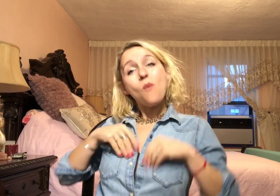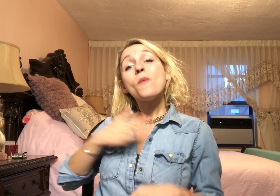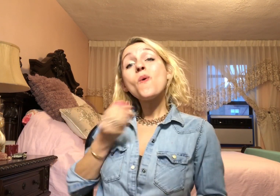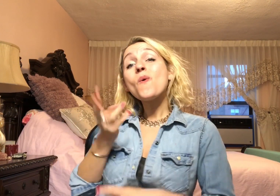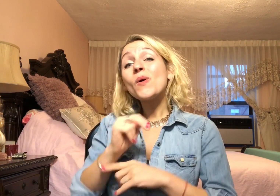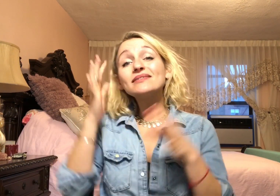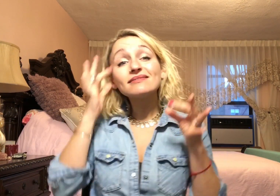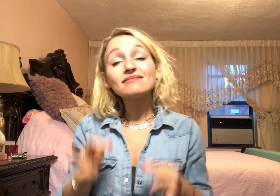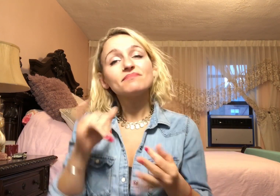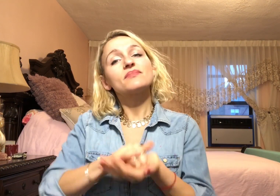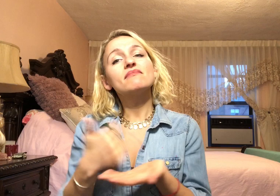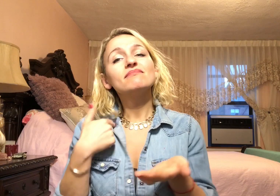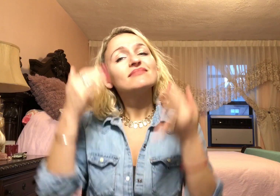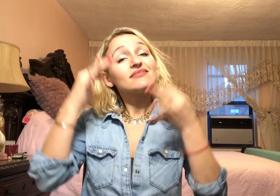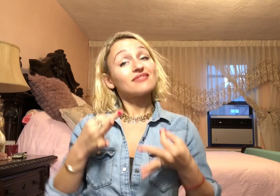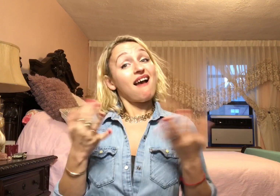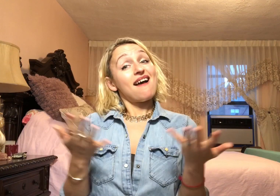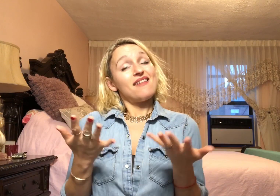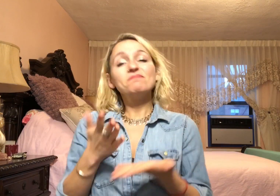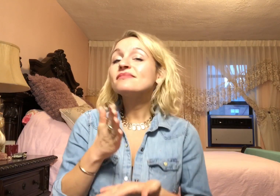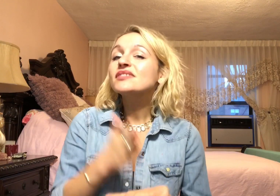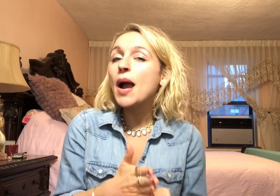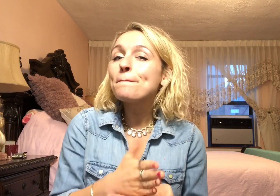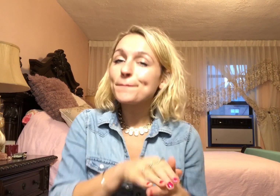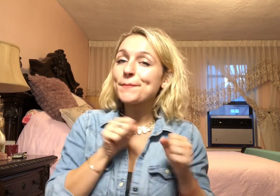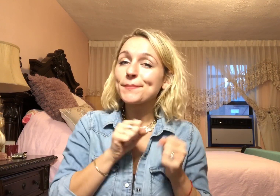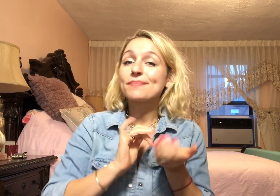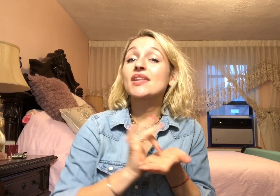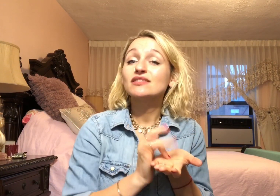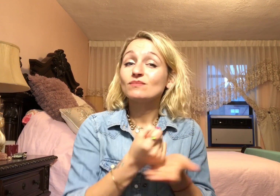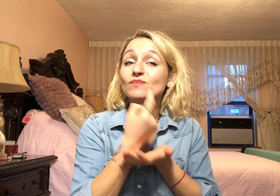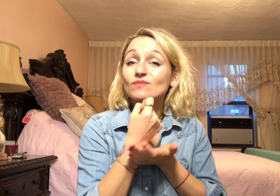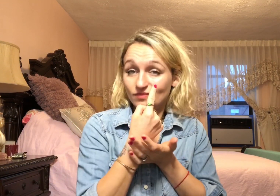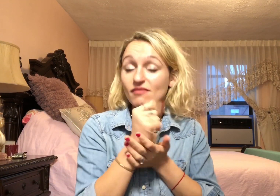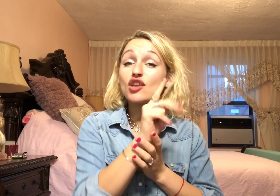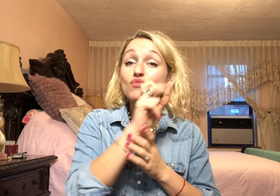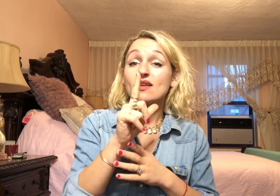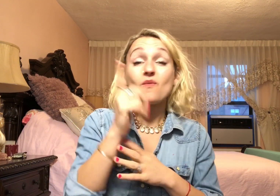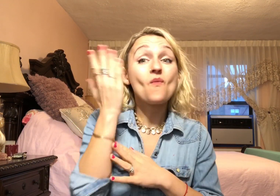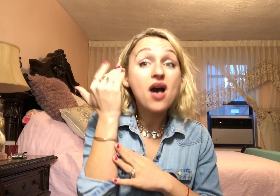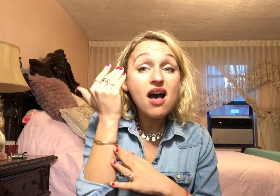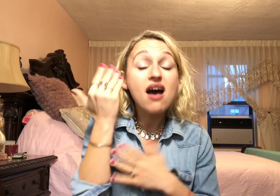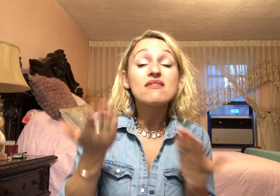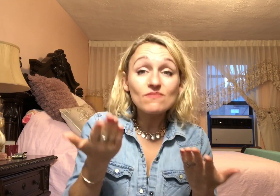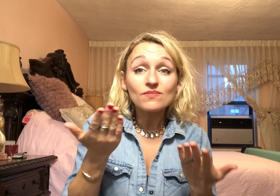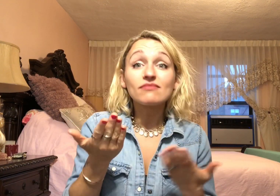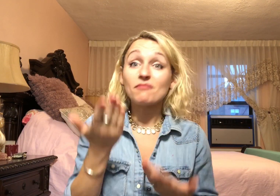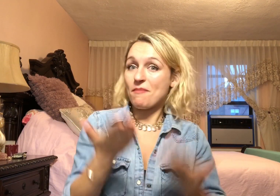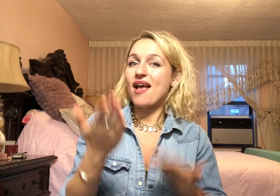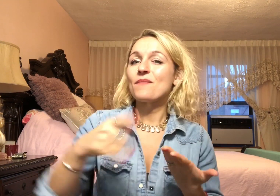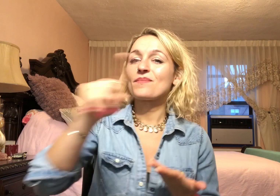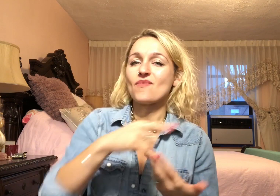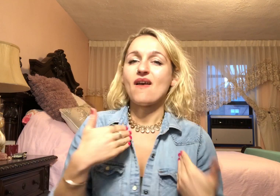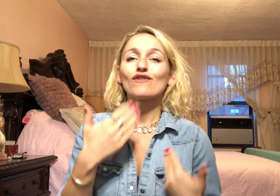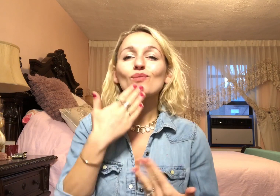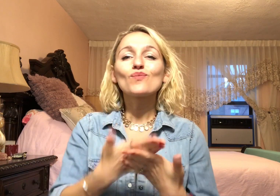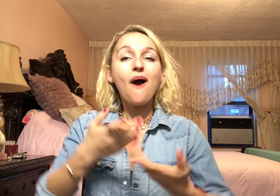beautiful thing. I am discussing my decision solely and why I decided to stop taking Adderall. Those of you taking it may have